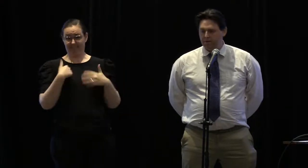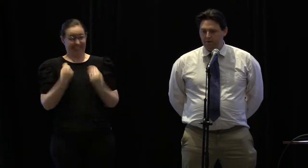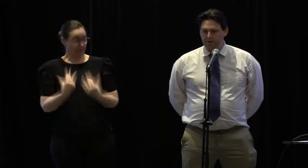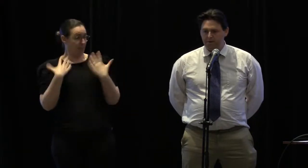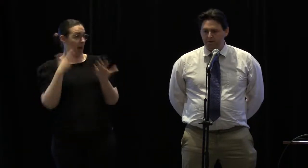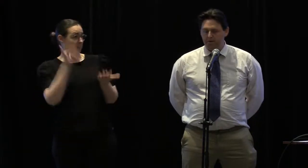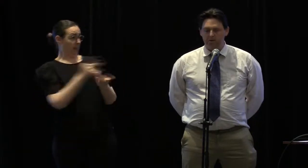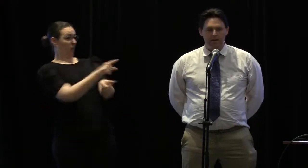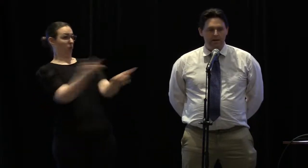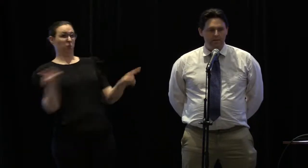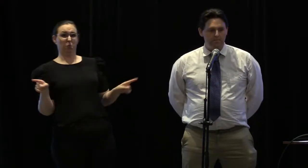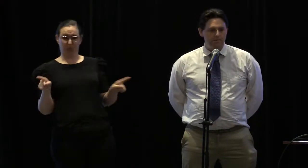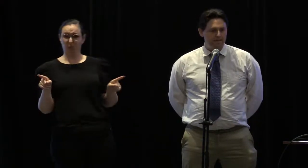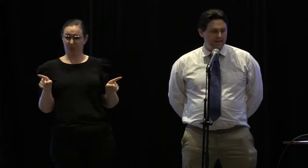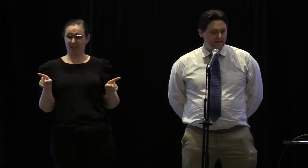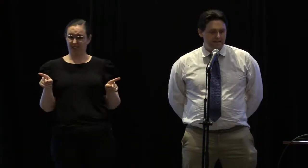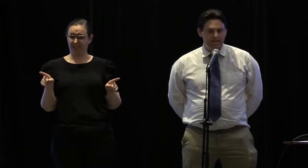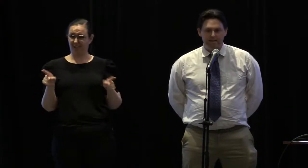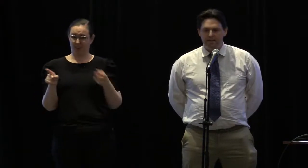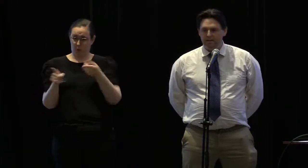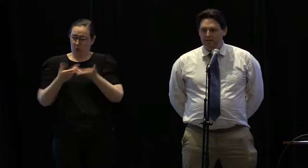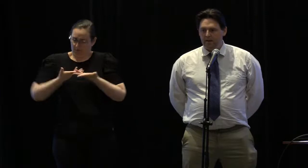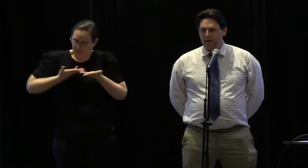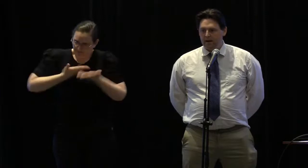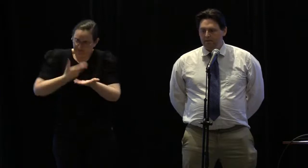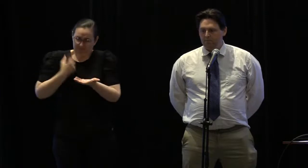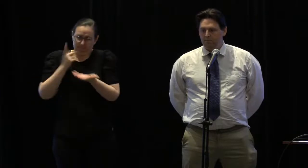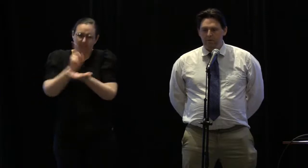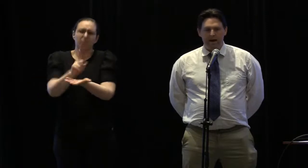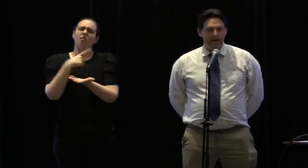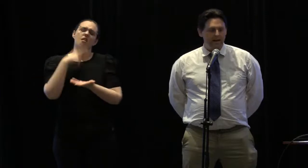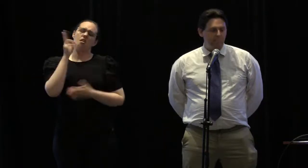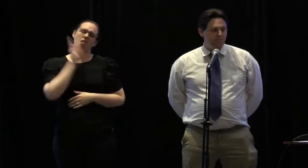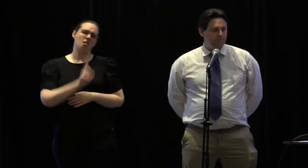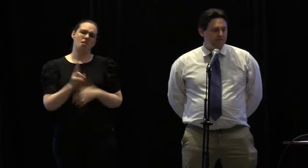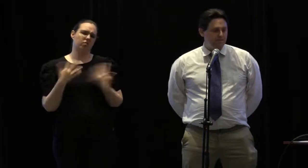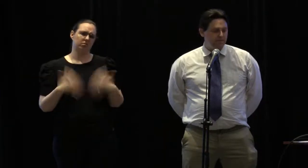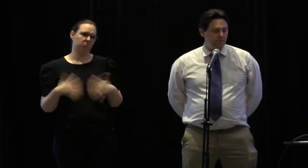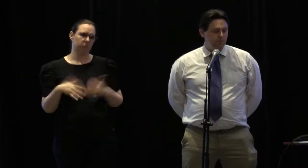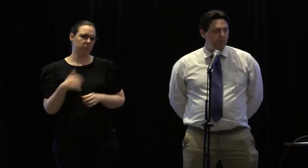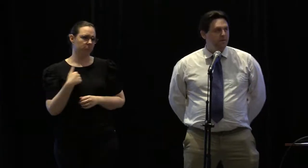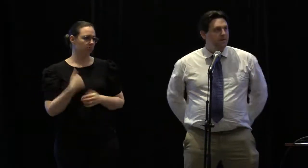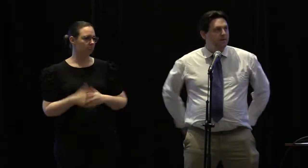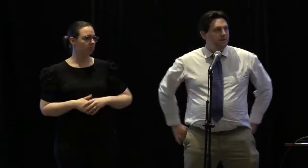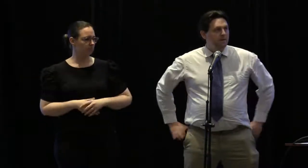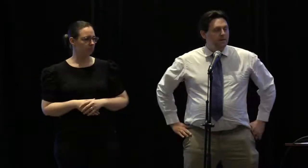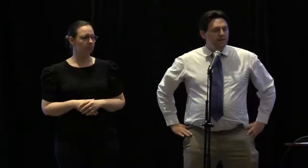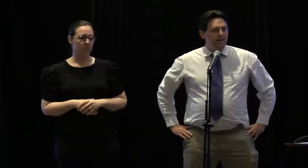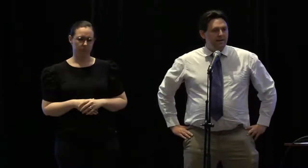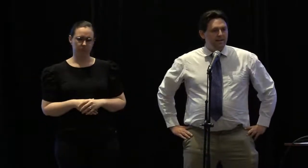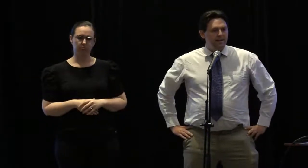to be with you tonight. I am just so